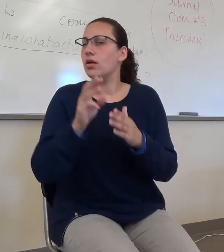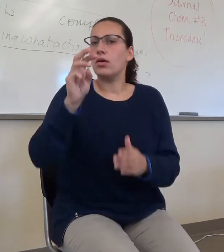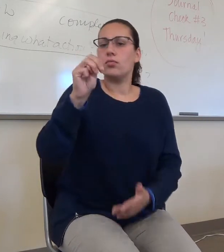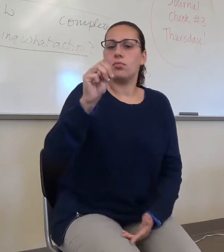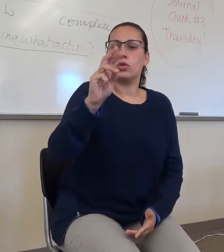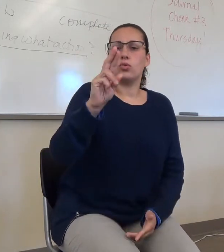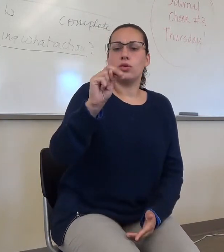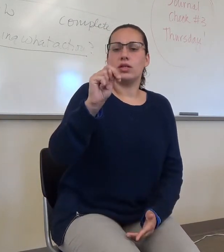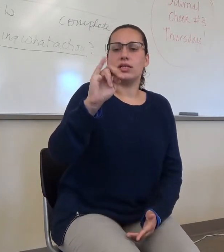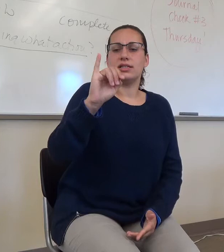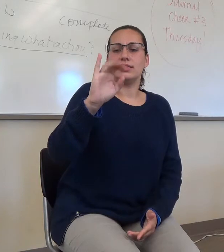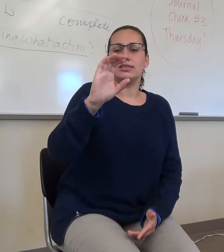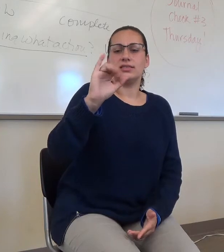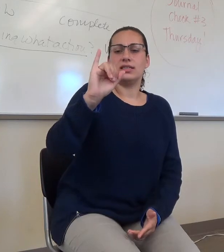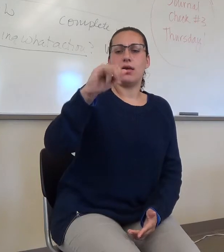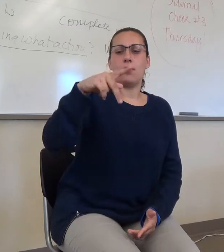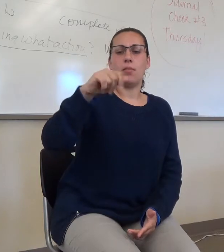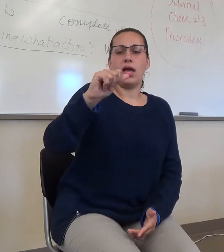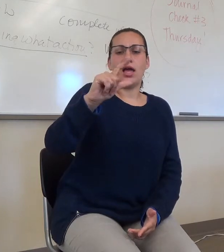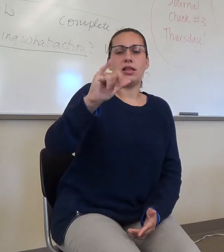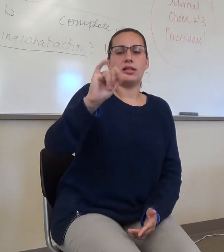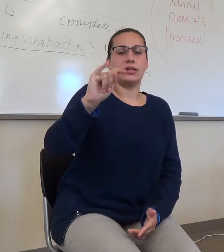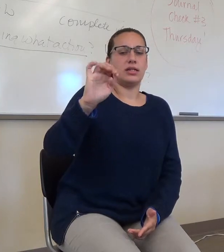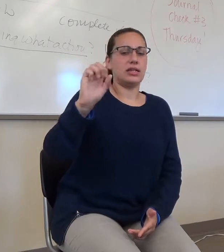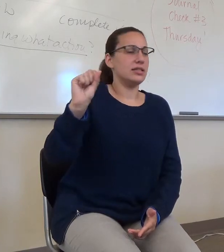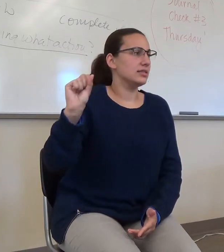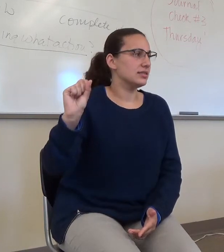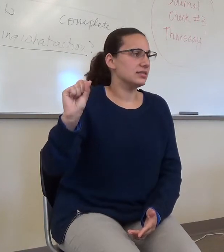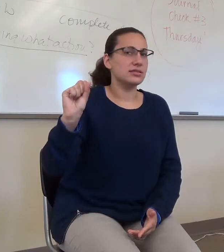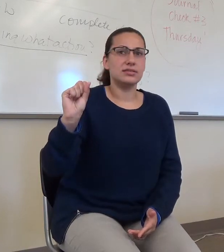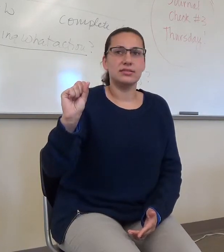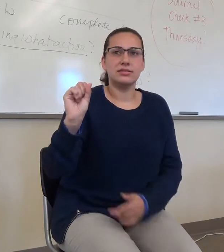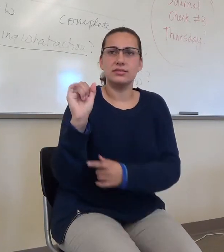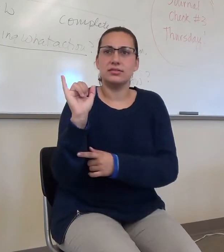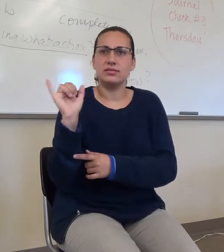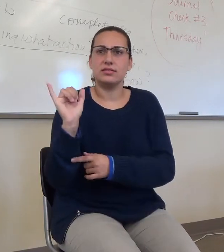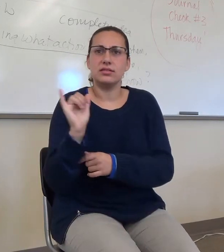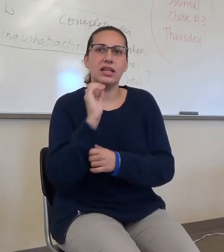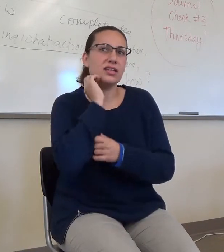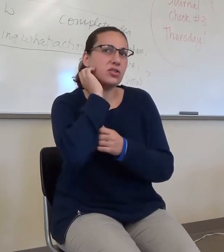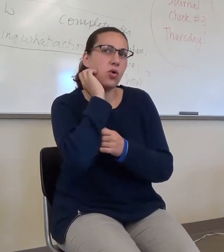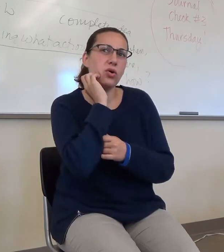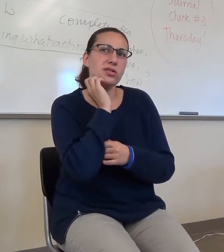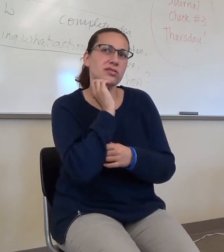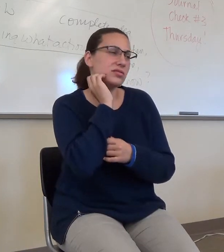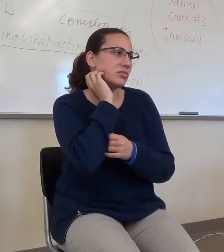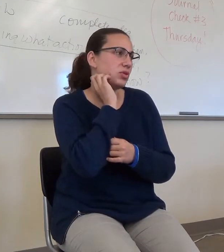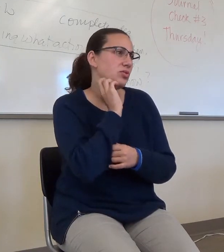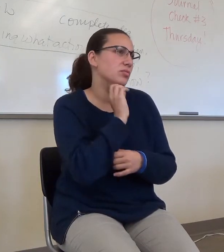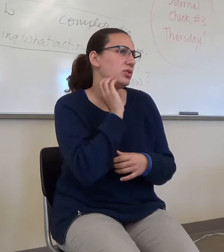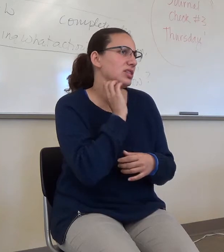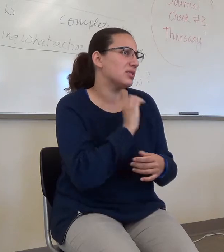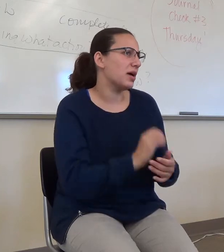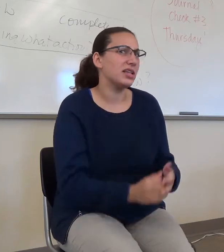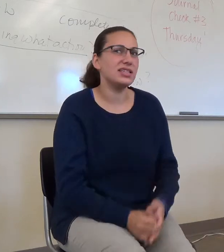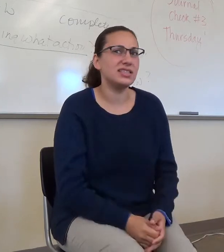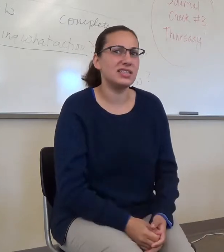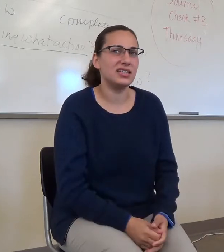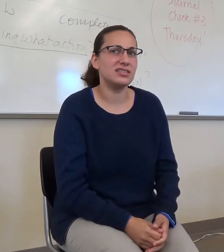word, and guns. Like What's- court, municipalities is like something to